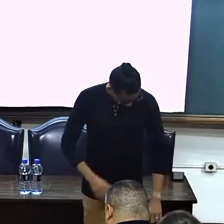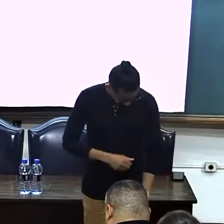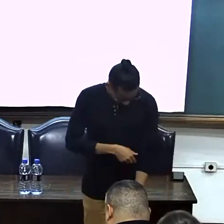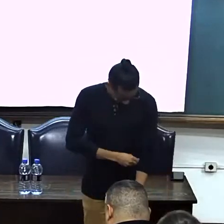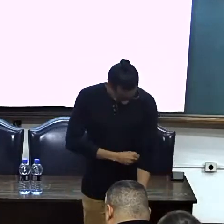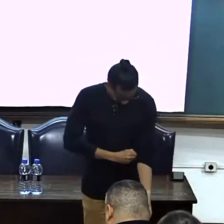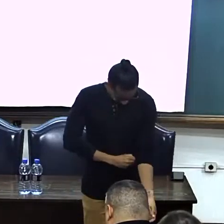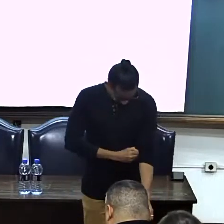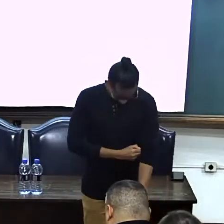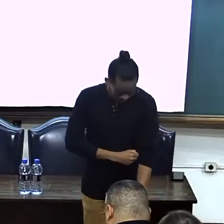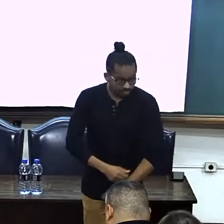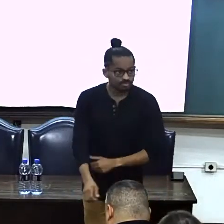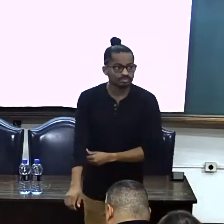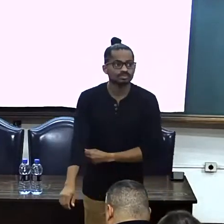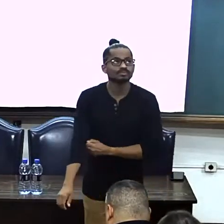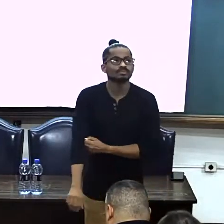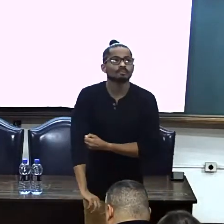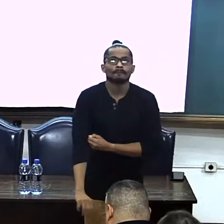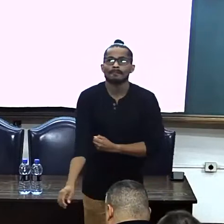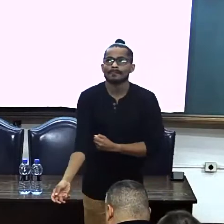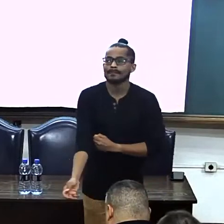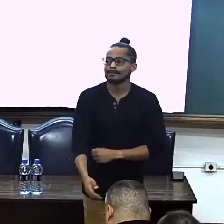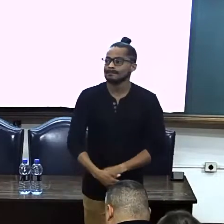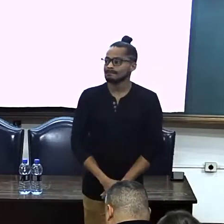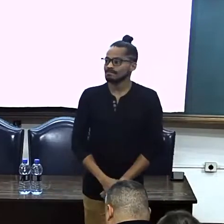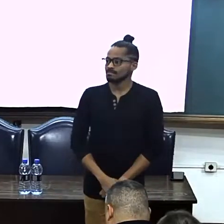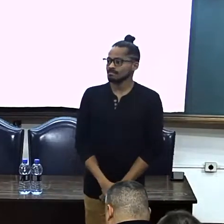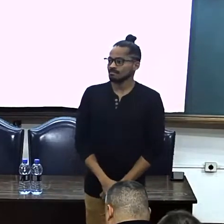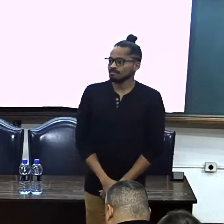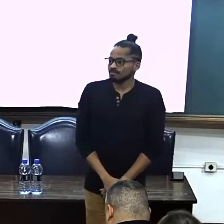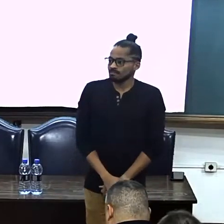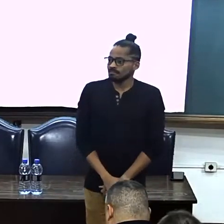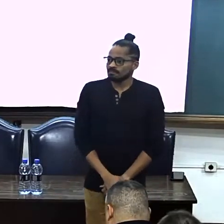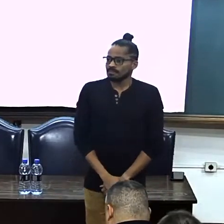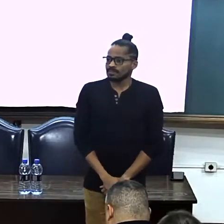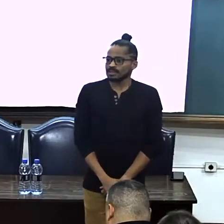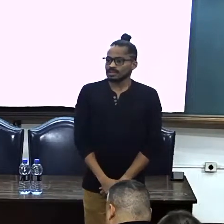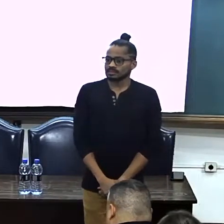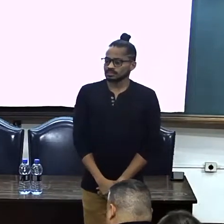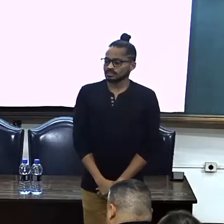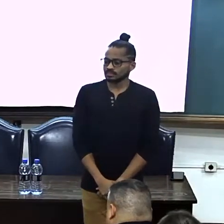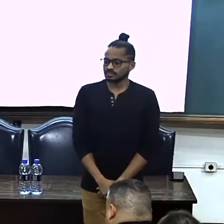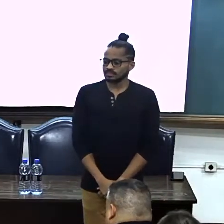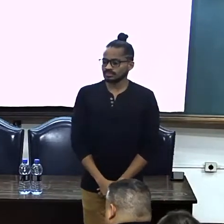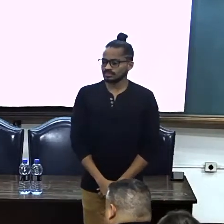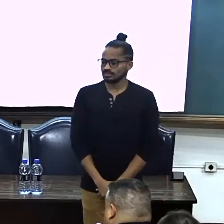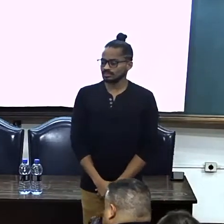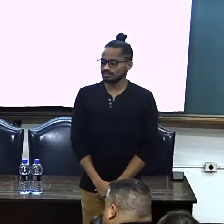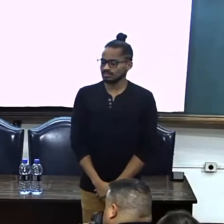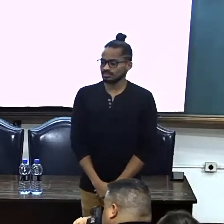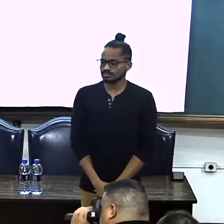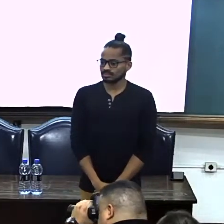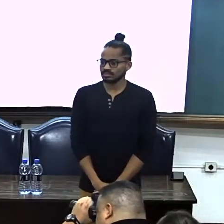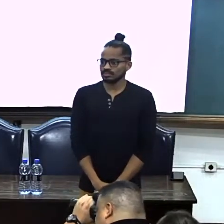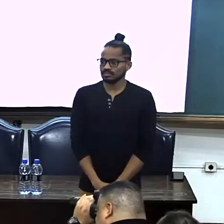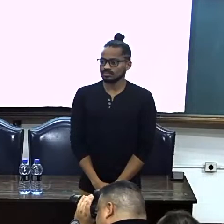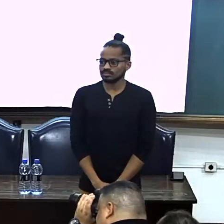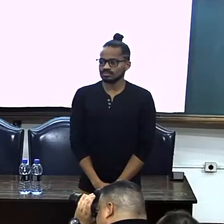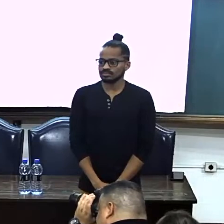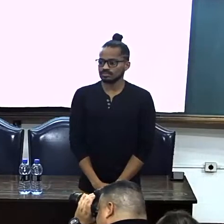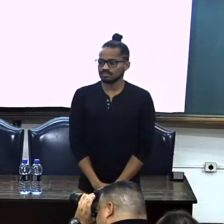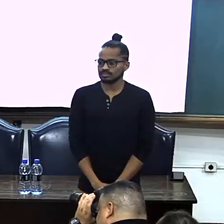têm ajudado a corroborar o modelo e a melhorar,